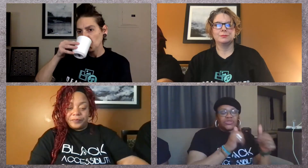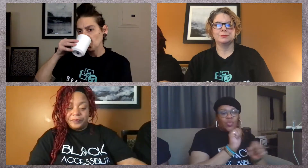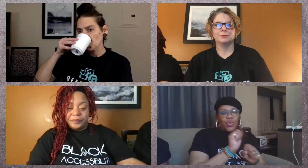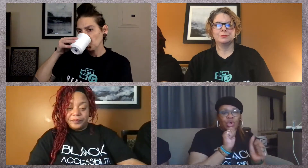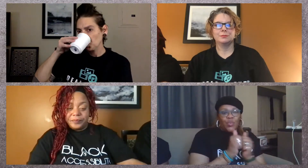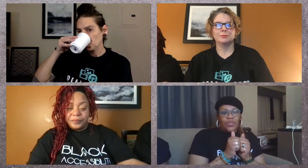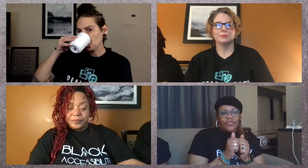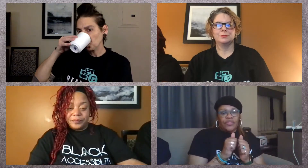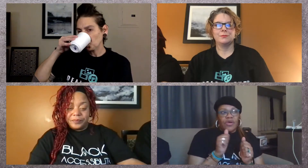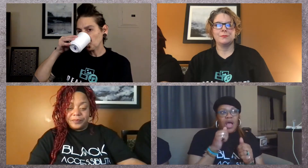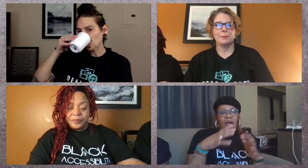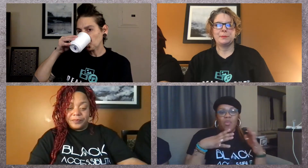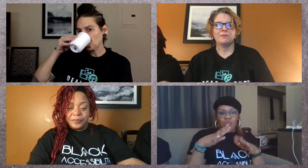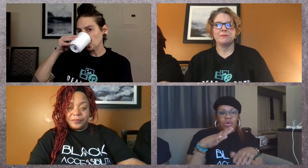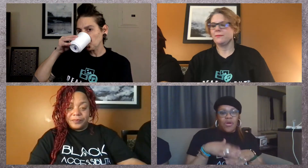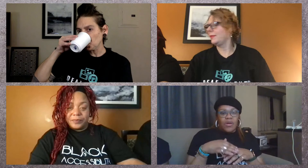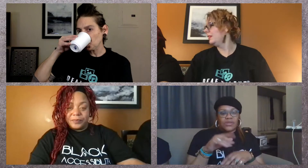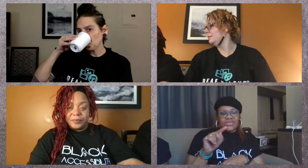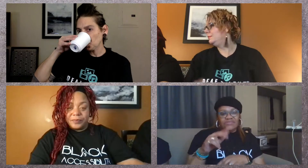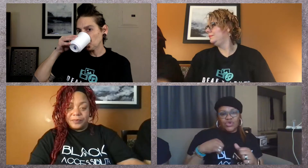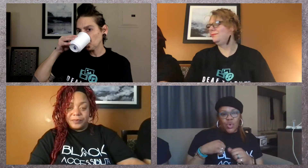not.